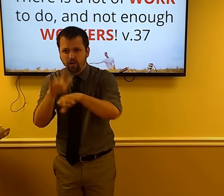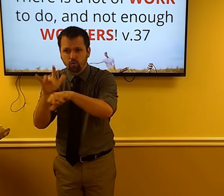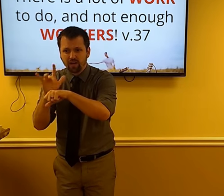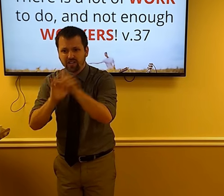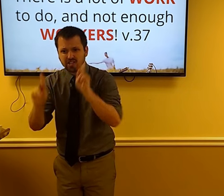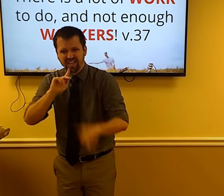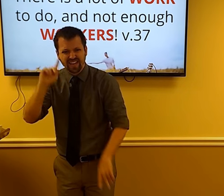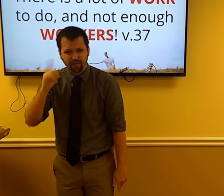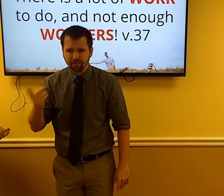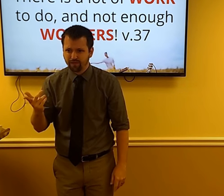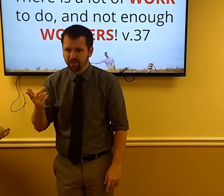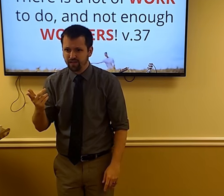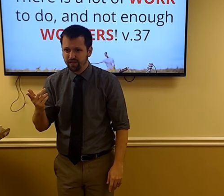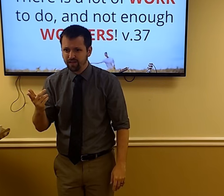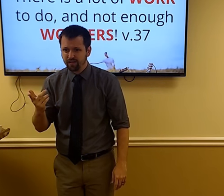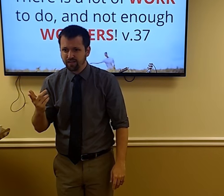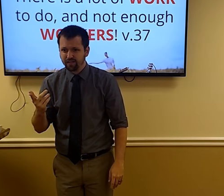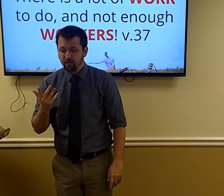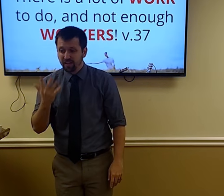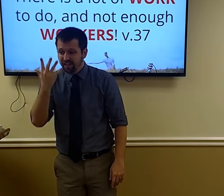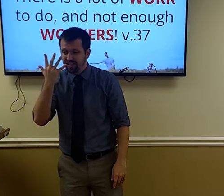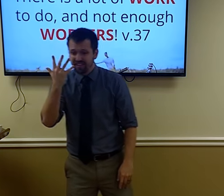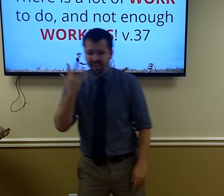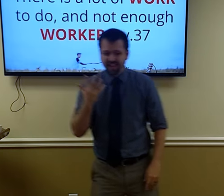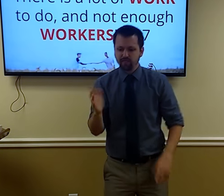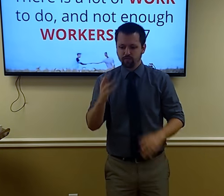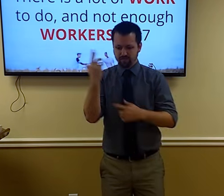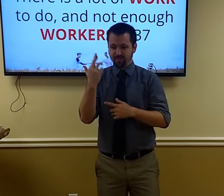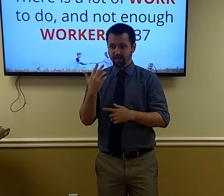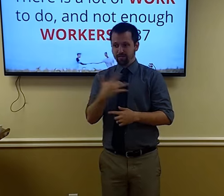to reach deaf. So, it's sad. That's the reason me.